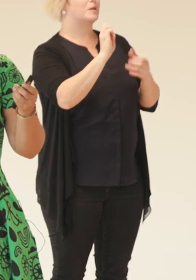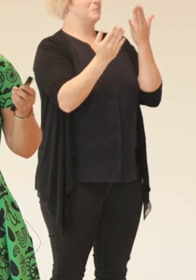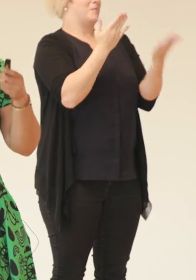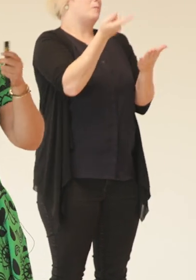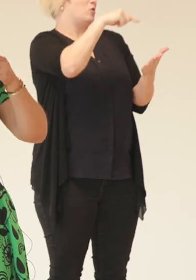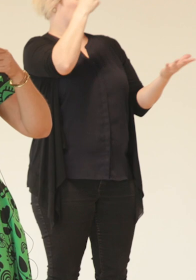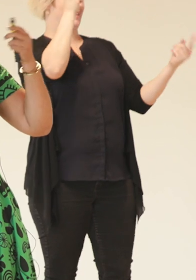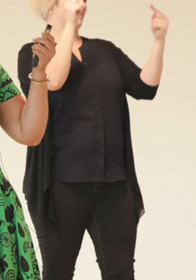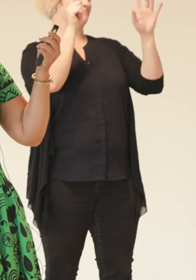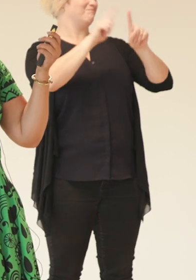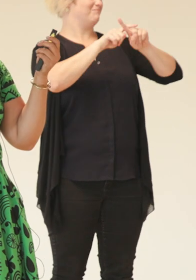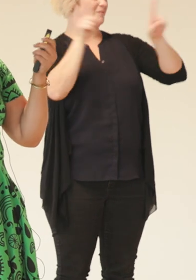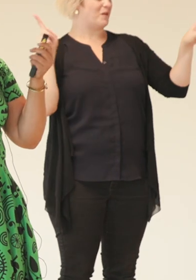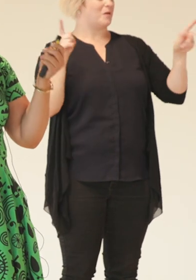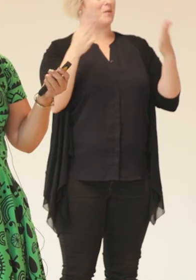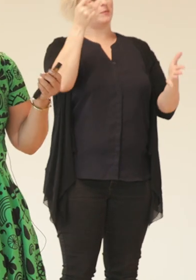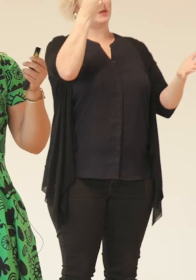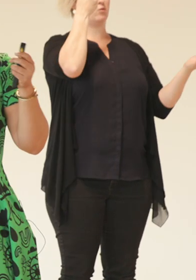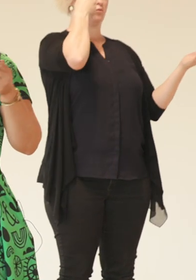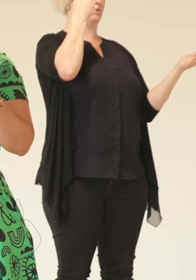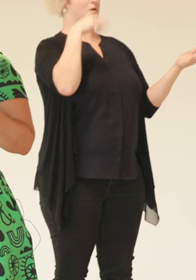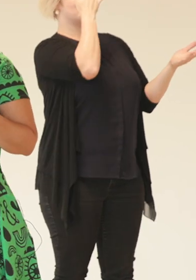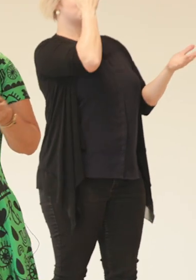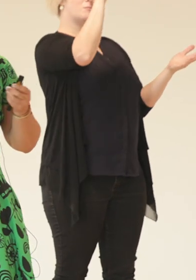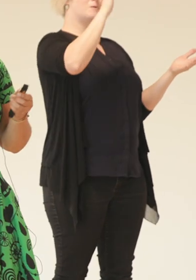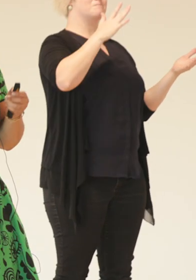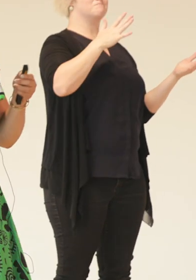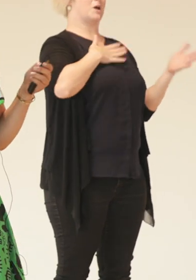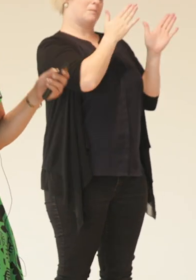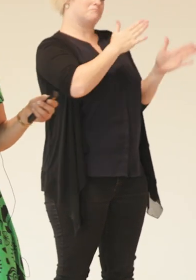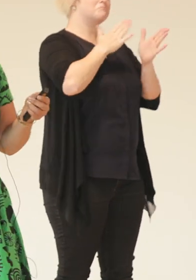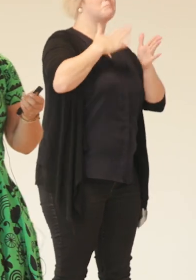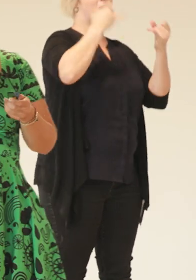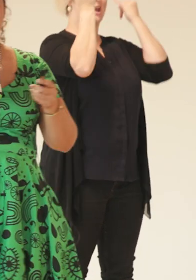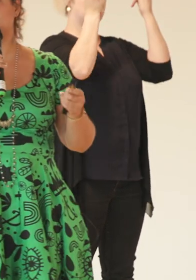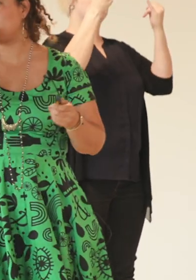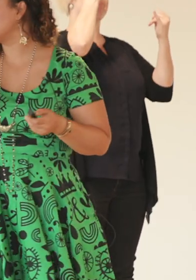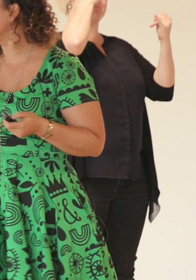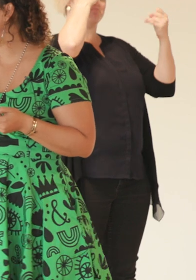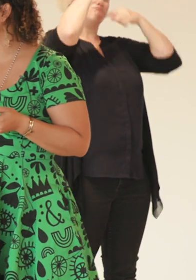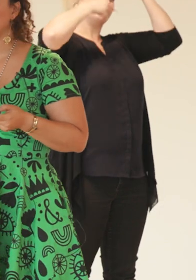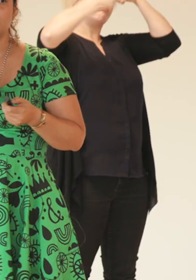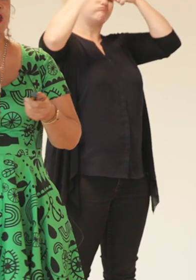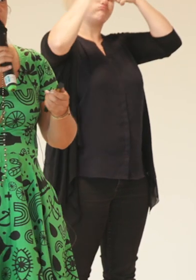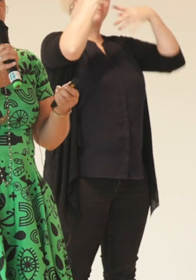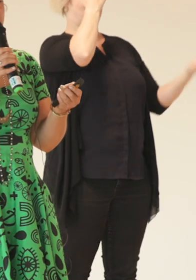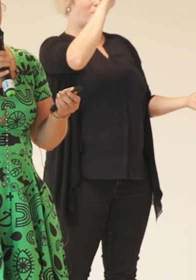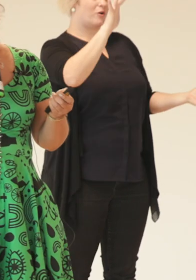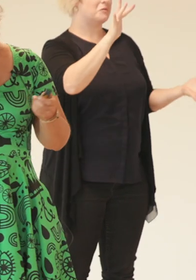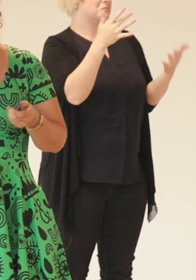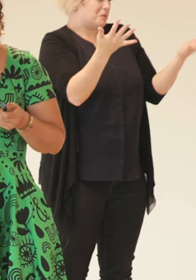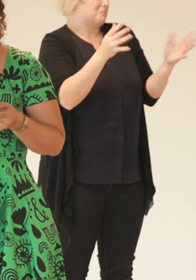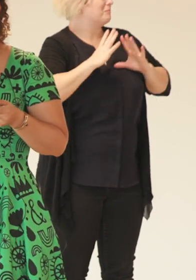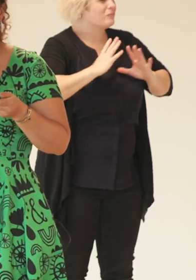as well. Maybe it comes from your brain, maybe you're super smart, and that's also awesome. I've never thought of myself as being a super smart person, which I think I